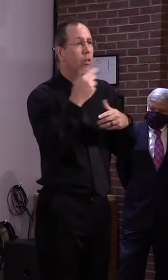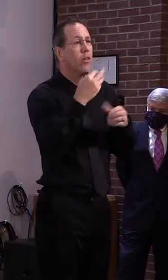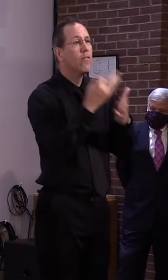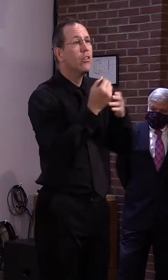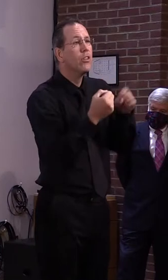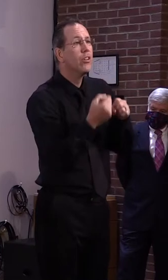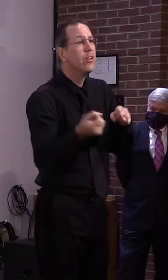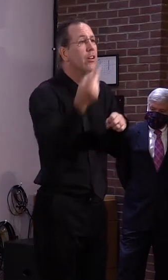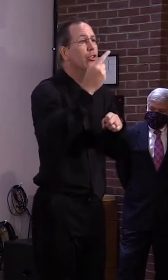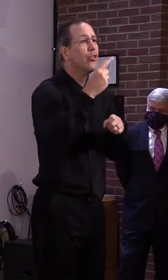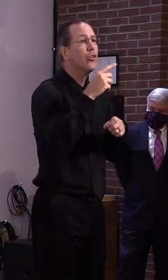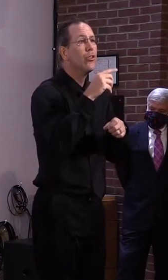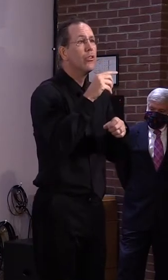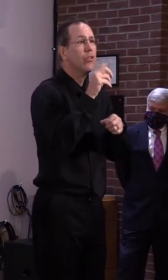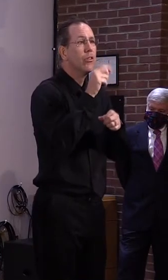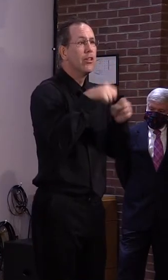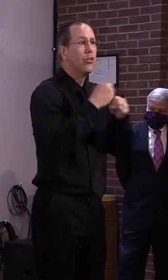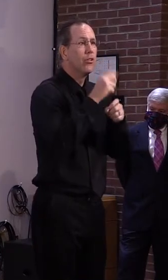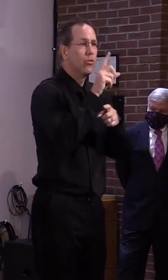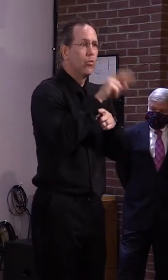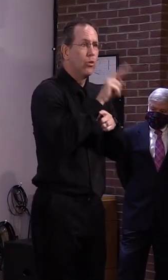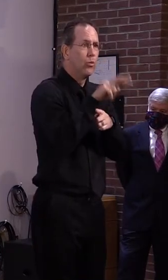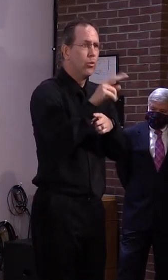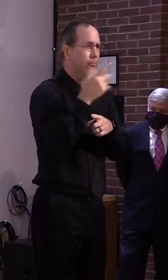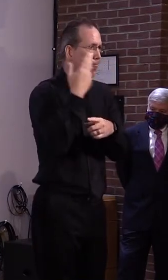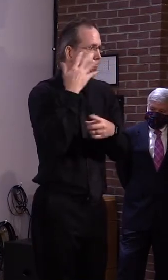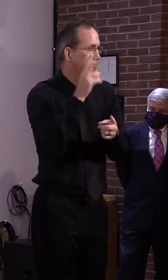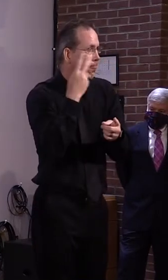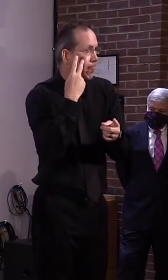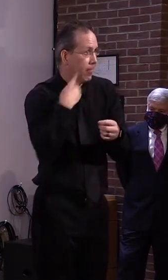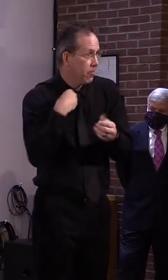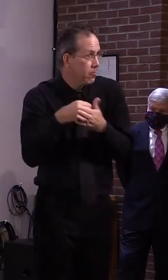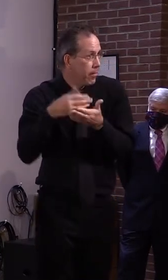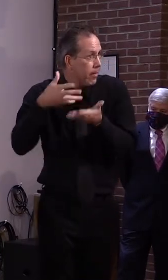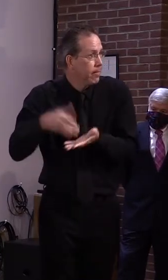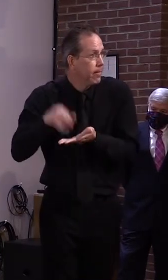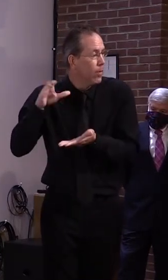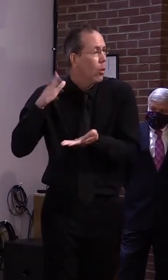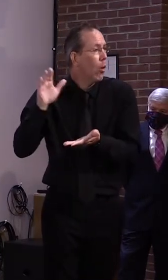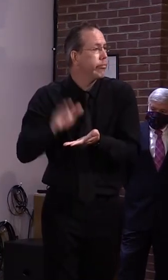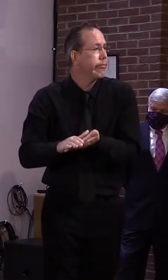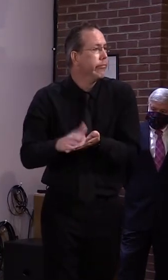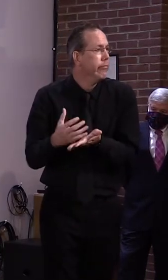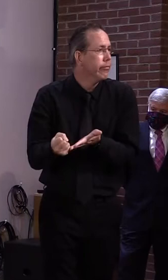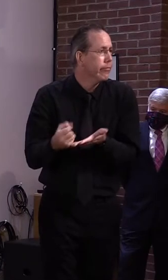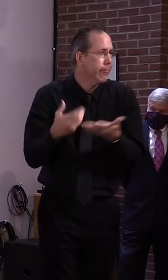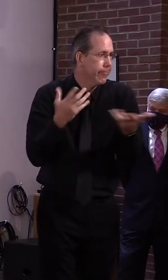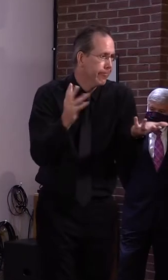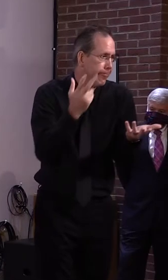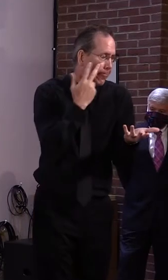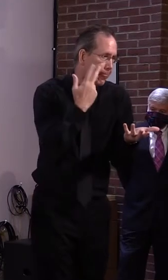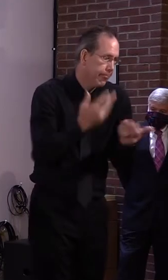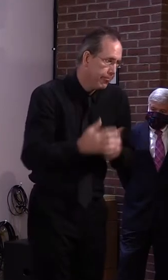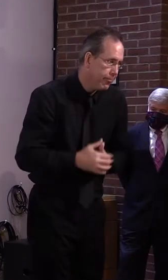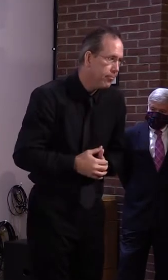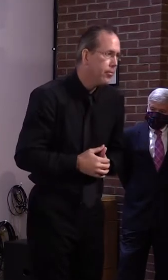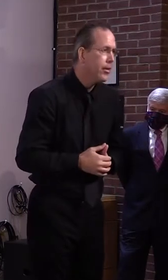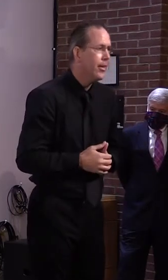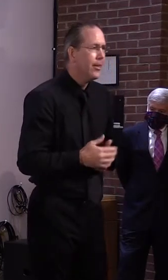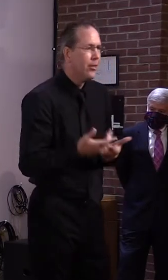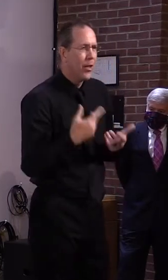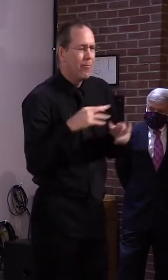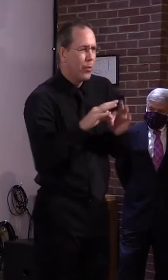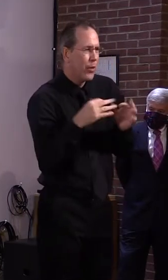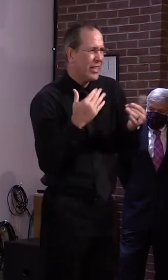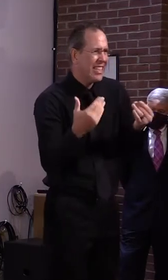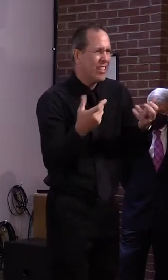because we are not going to have the surpluses because there won't be, and we need to focus on the revenue generators,